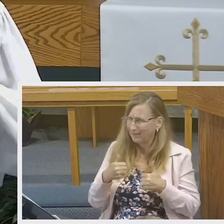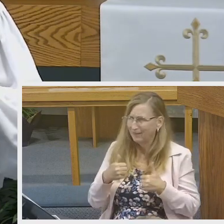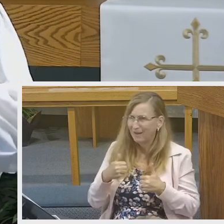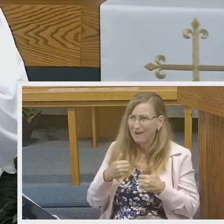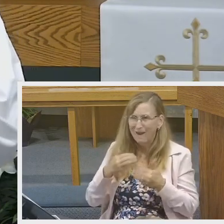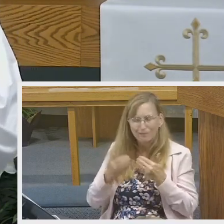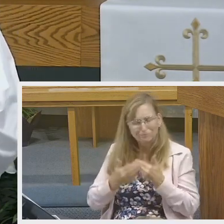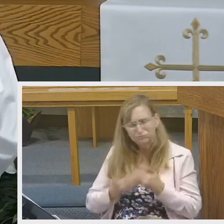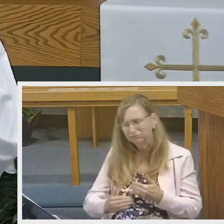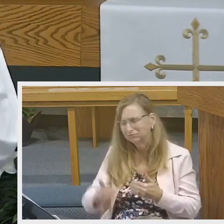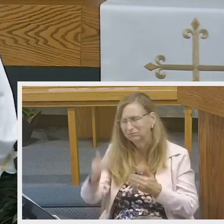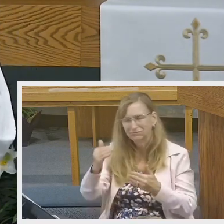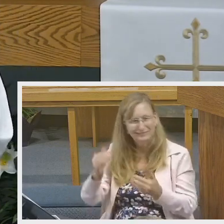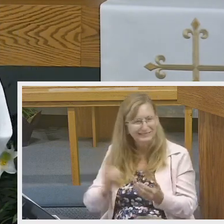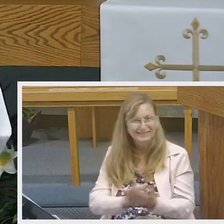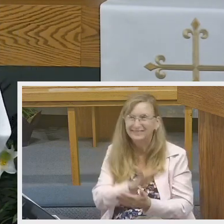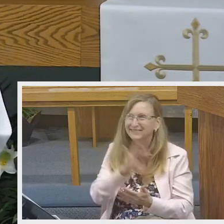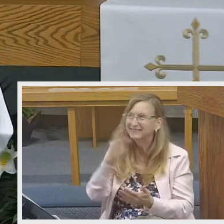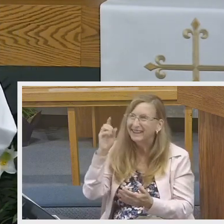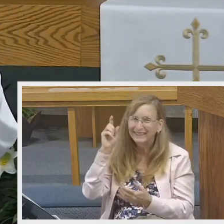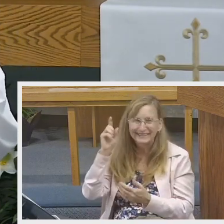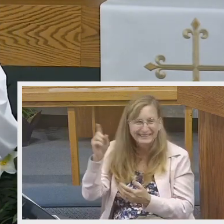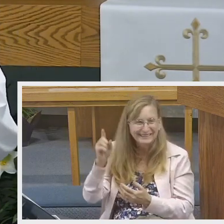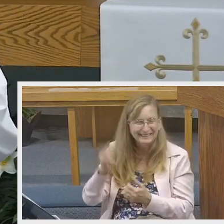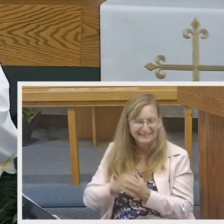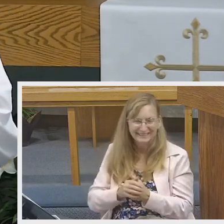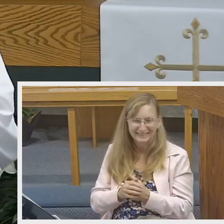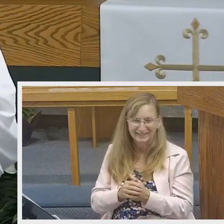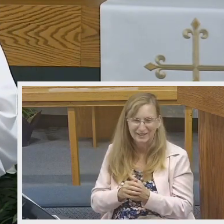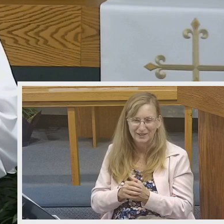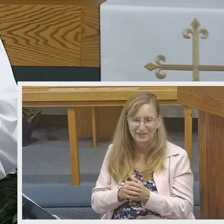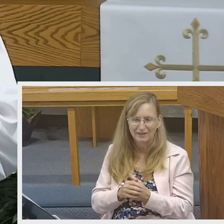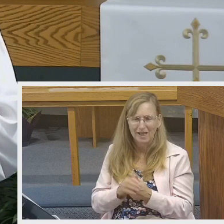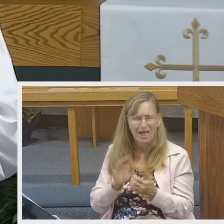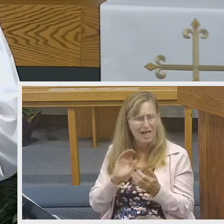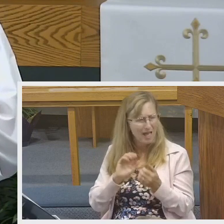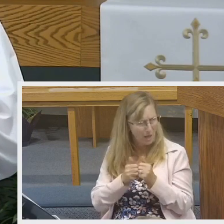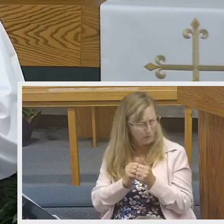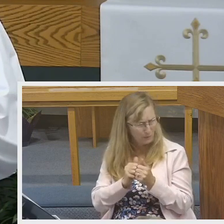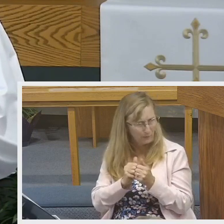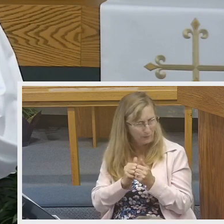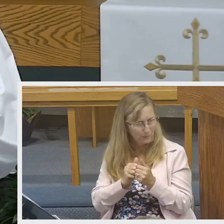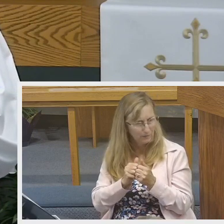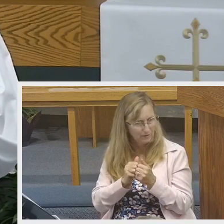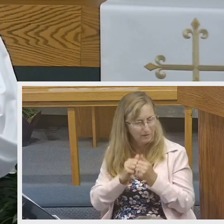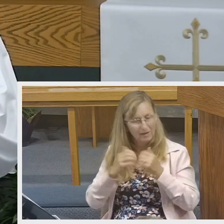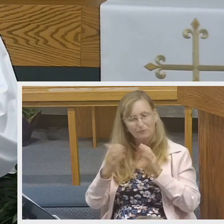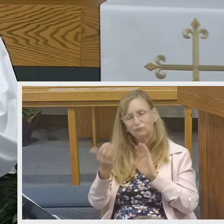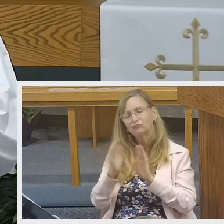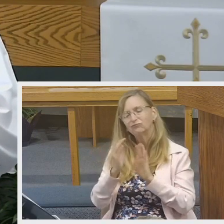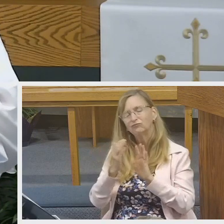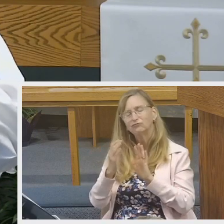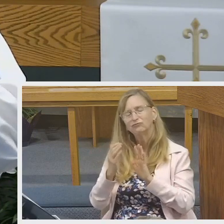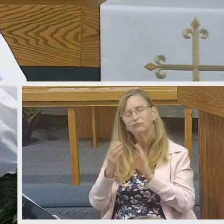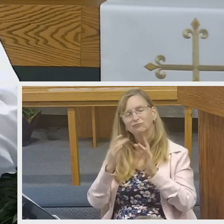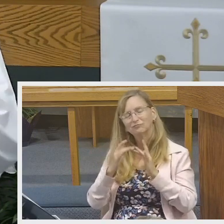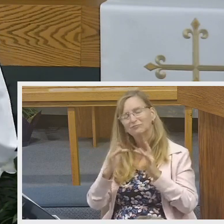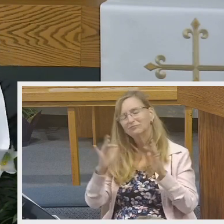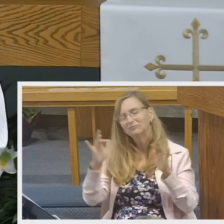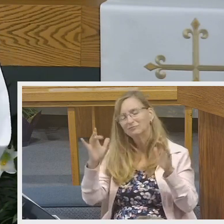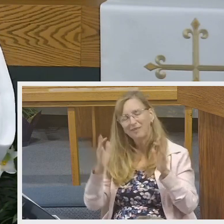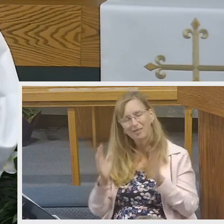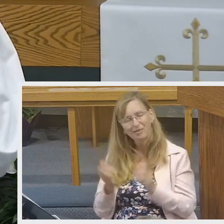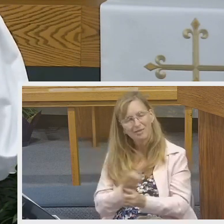lived to give glory to him. And we do it by reflecting his love to those around us. We can pass